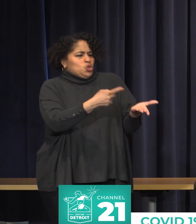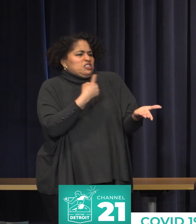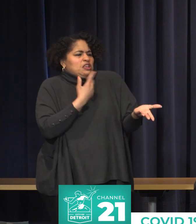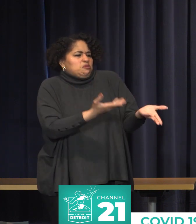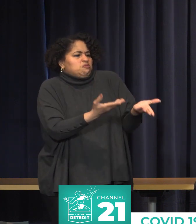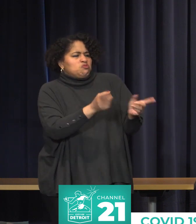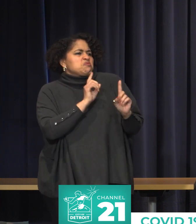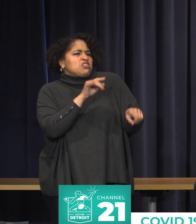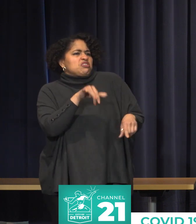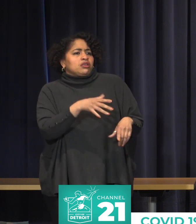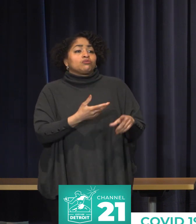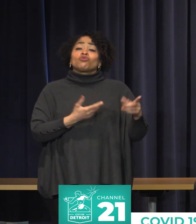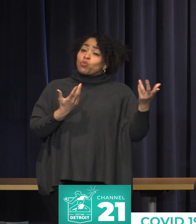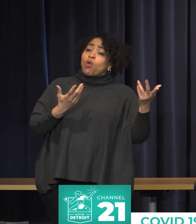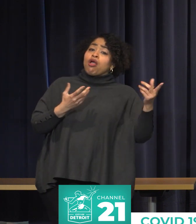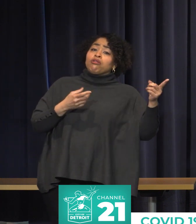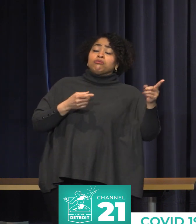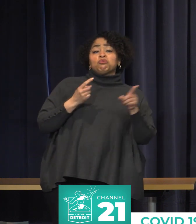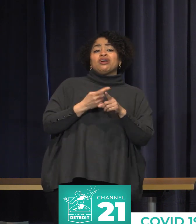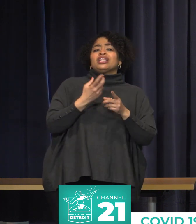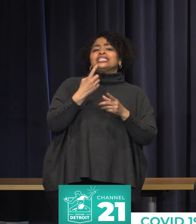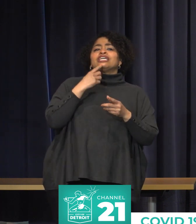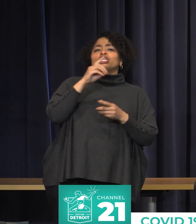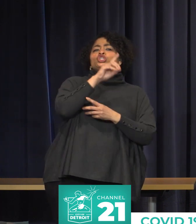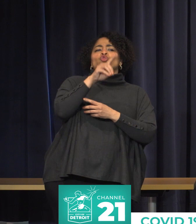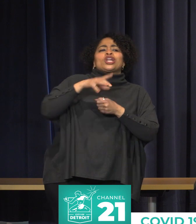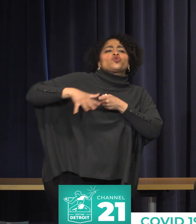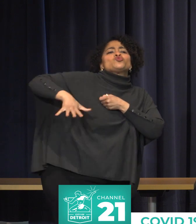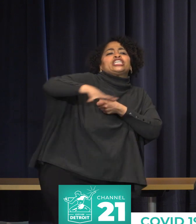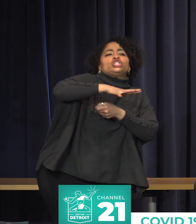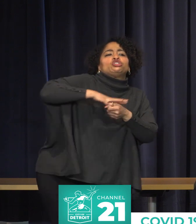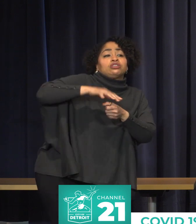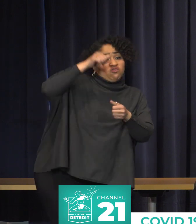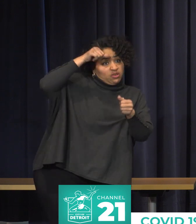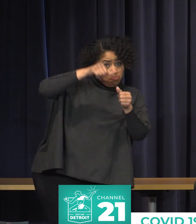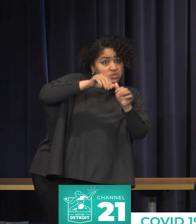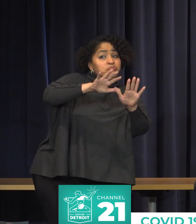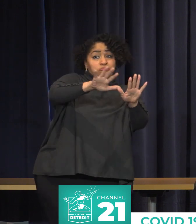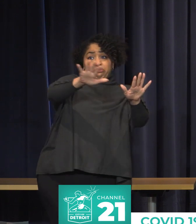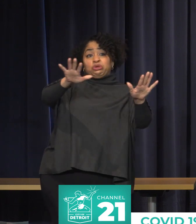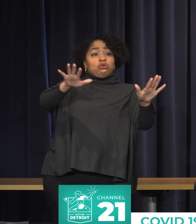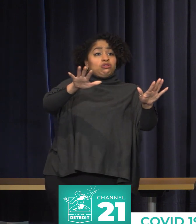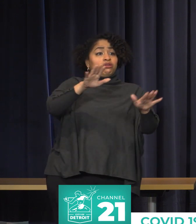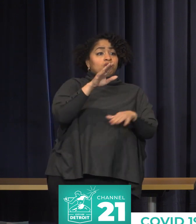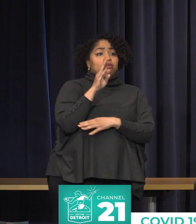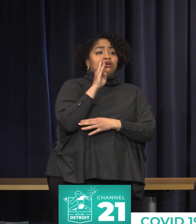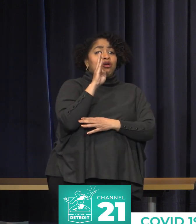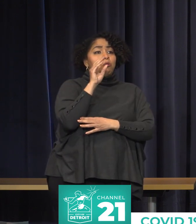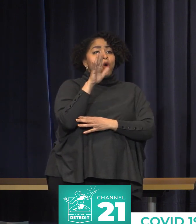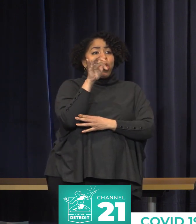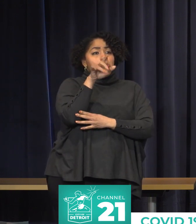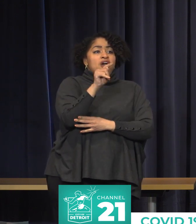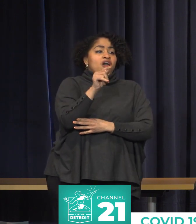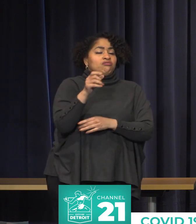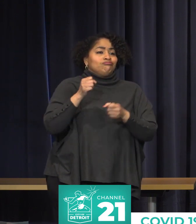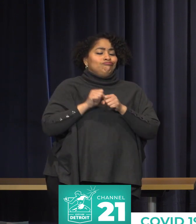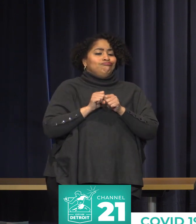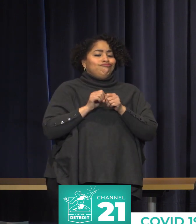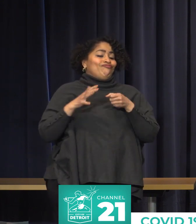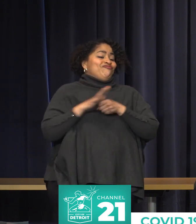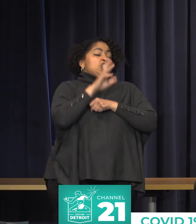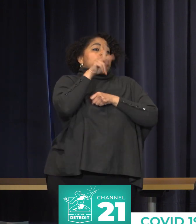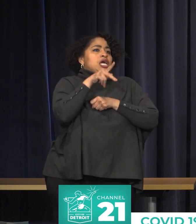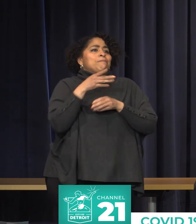Yeah, it's right. When you're talking about Detroit, they're talking about the Detroit region. Okay, we shouldn't lose sight of the fact Beaumont in Royal Oak filled up before the